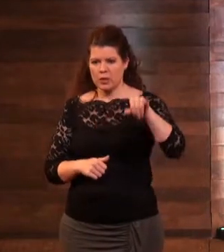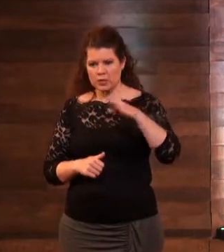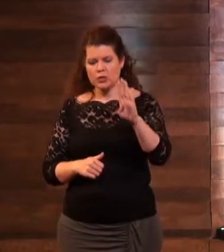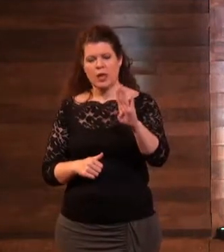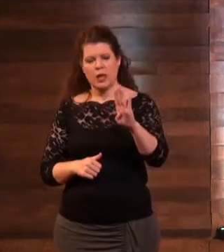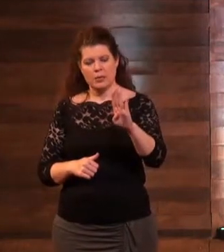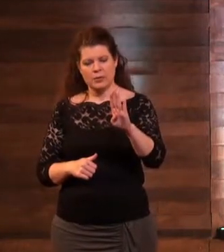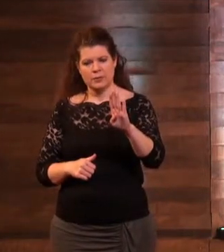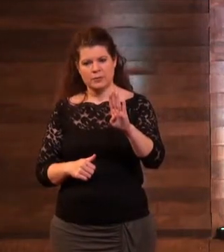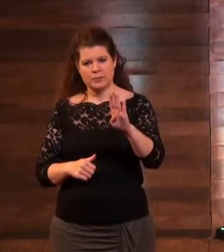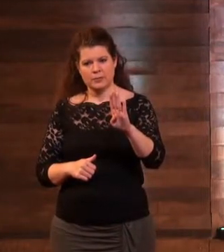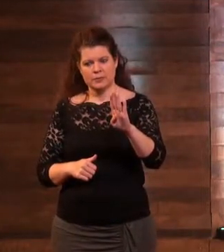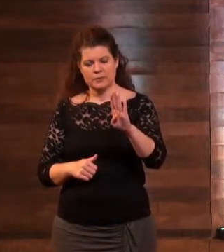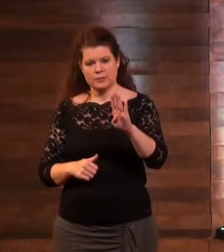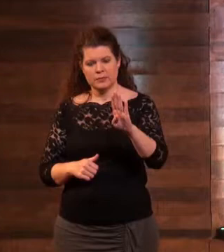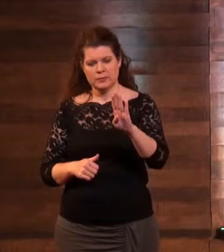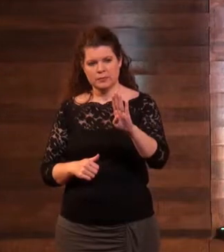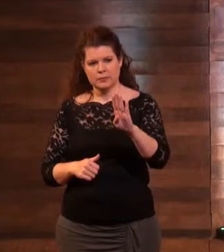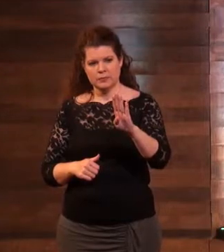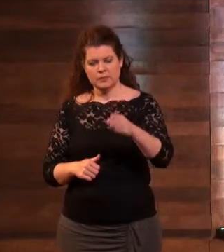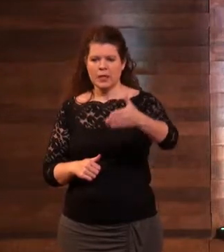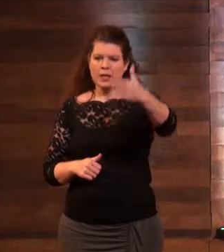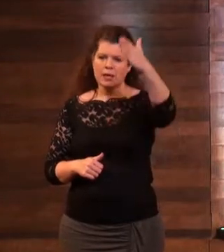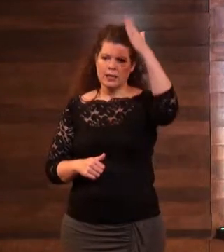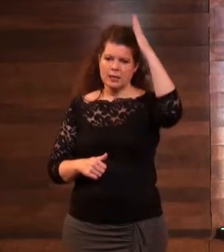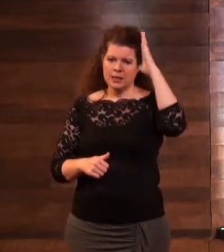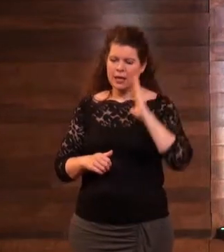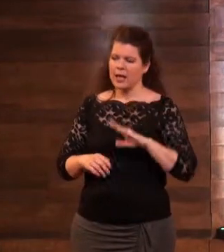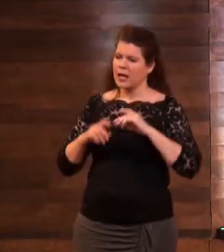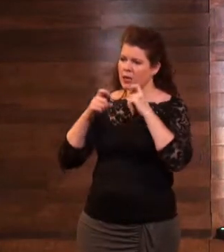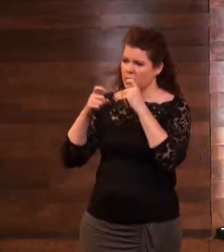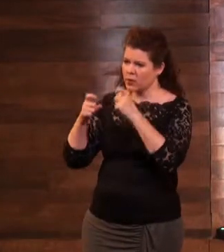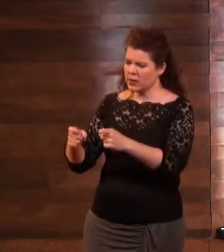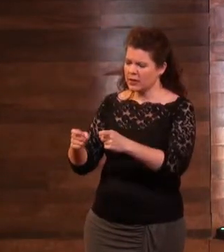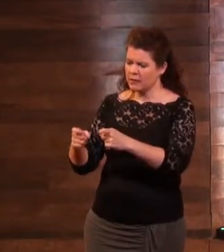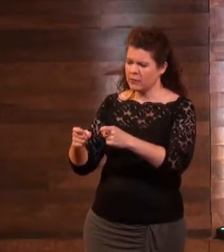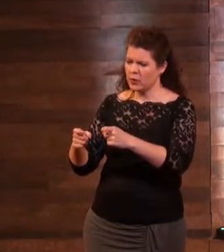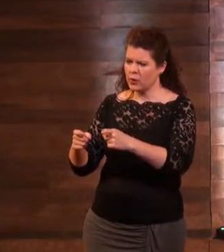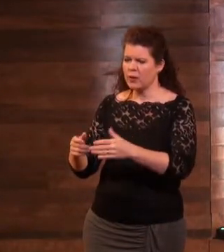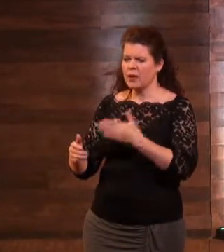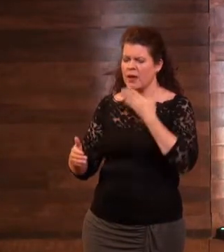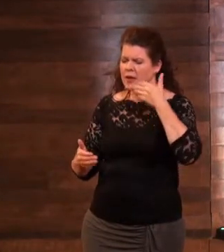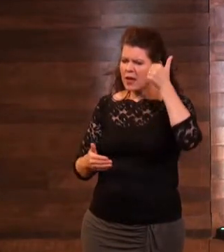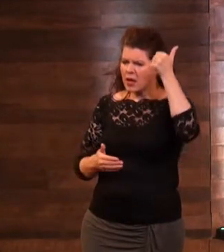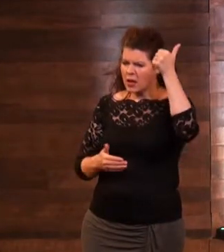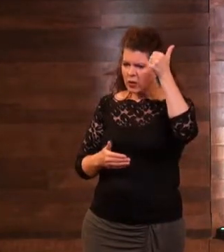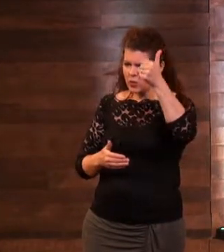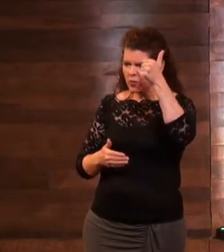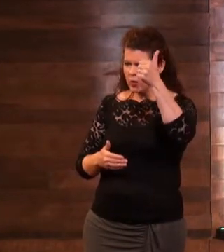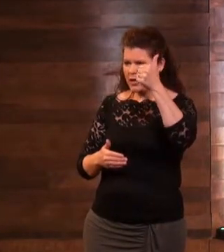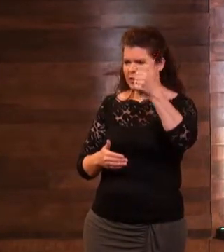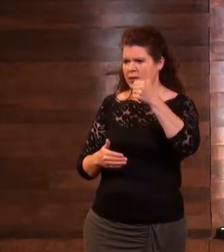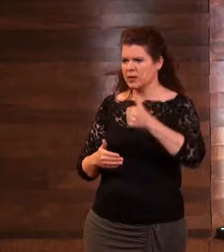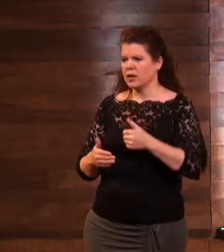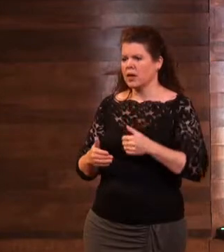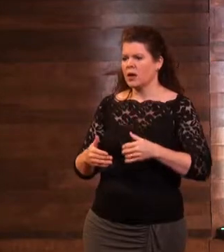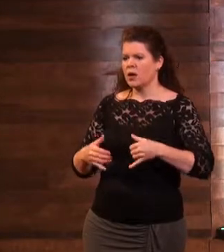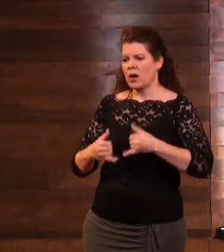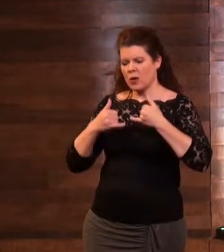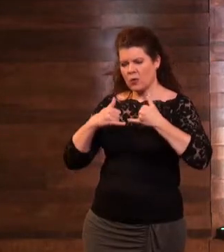that's it. God will give you a much greater reward based on your faithfulness in all aspects of your